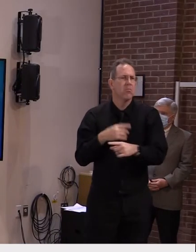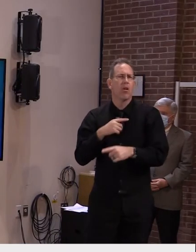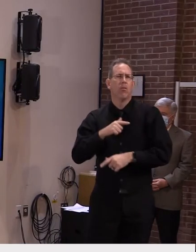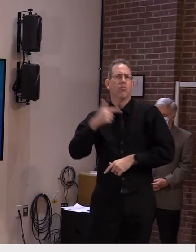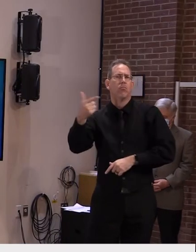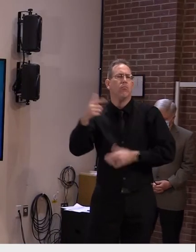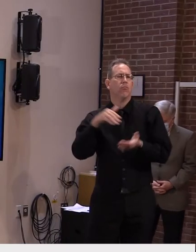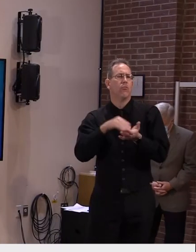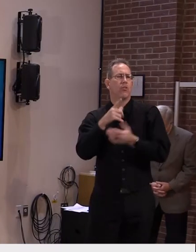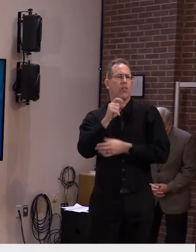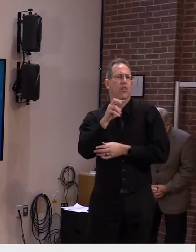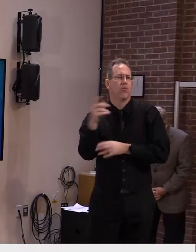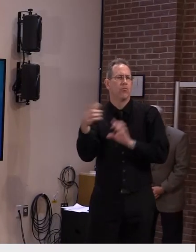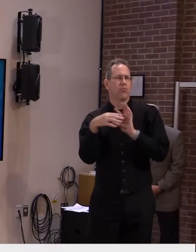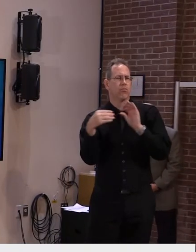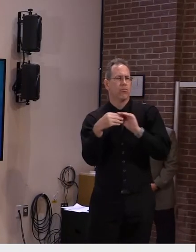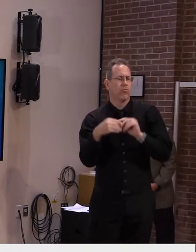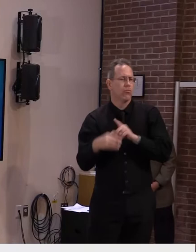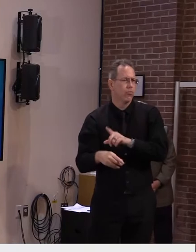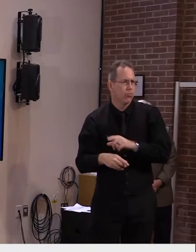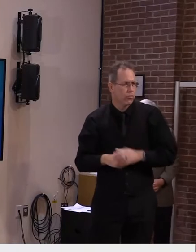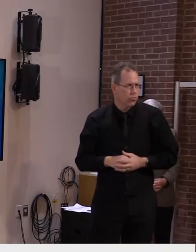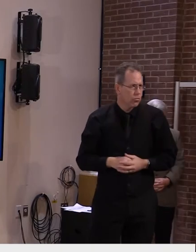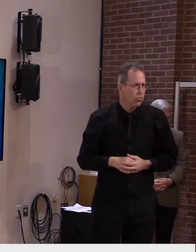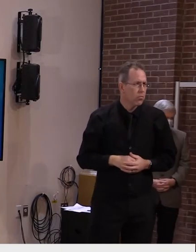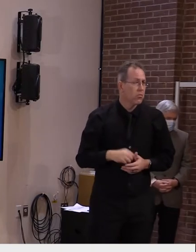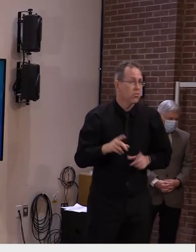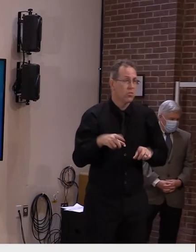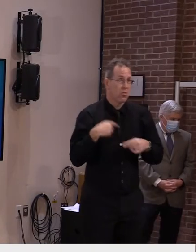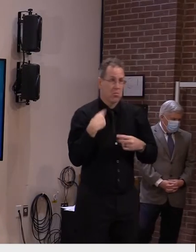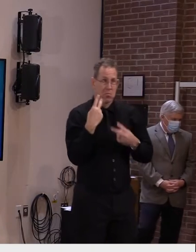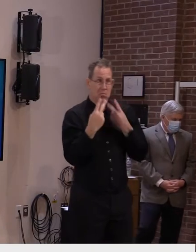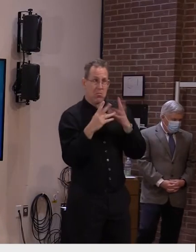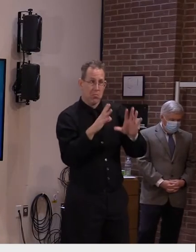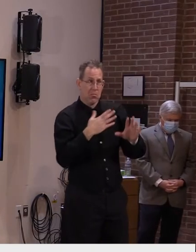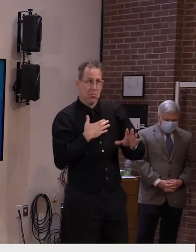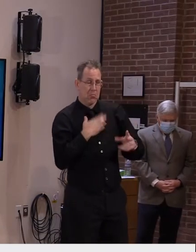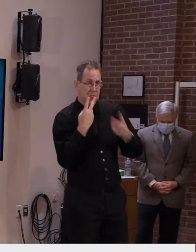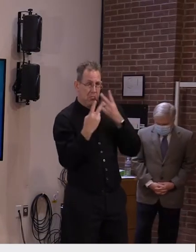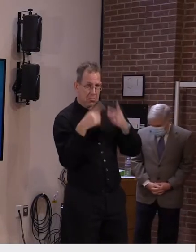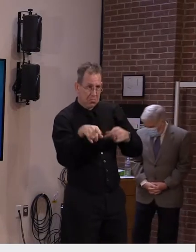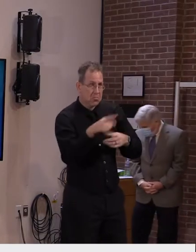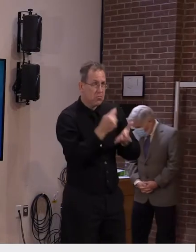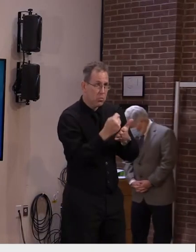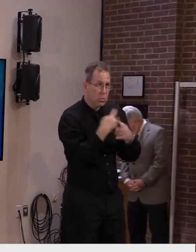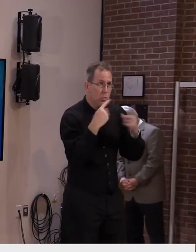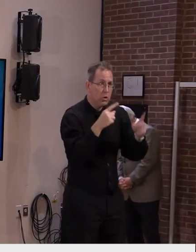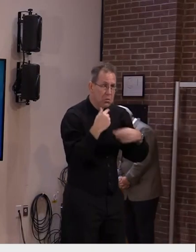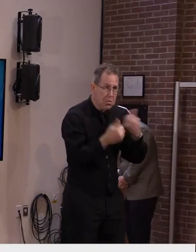working. We continue to see improvement in that area, so it's an effective treatment.